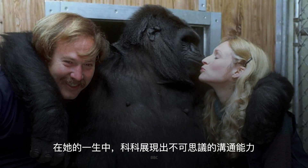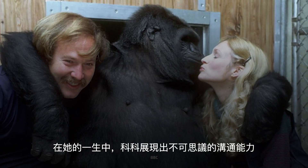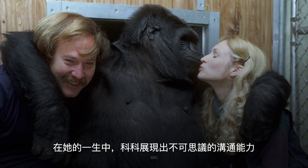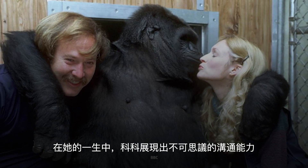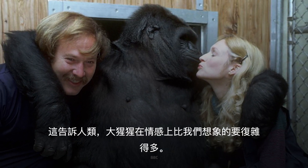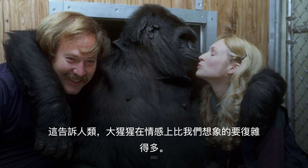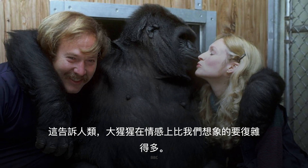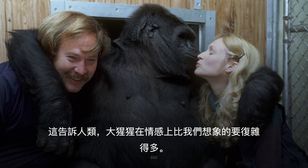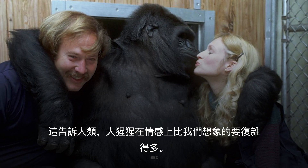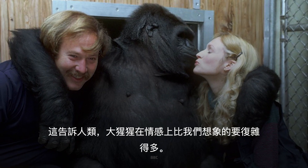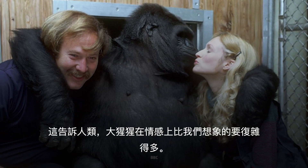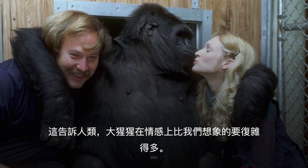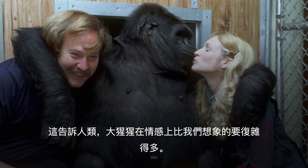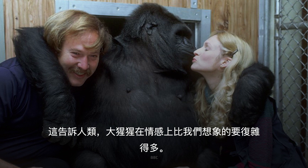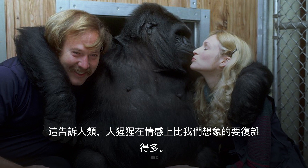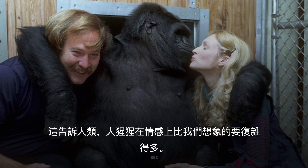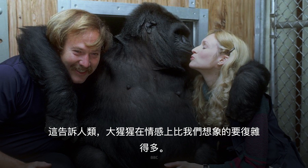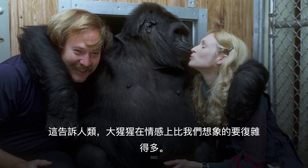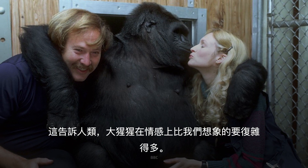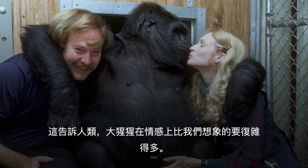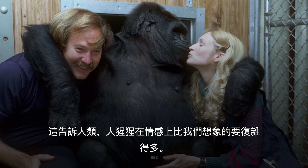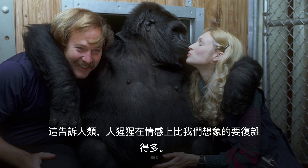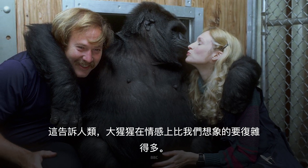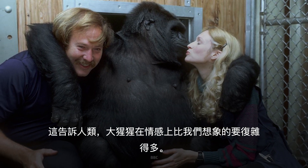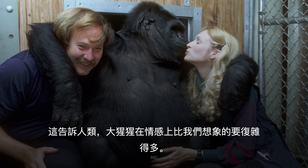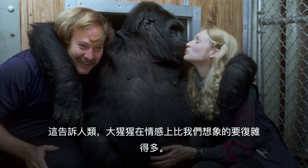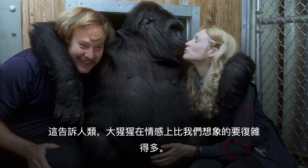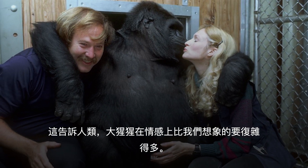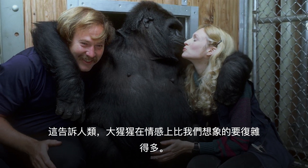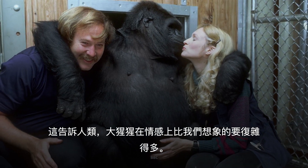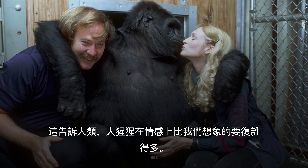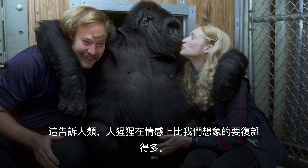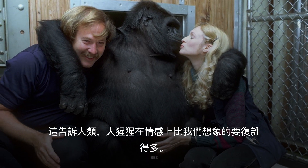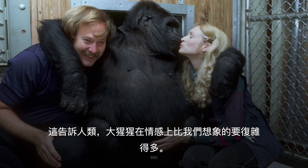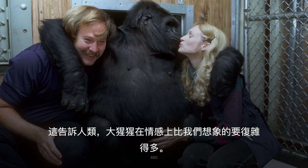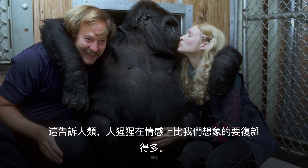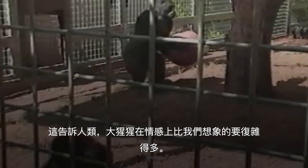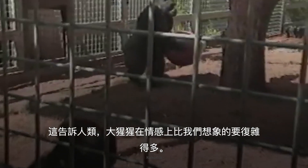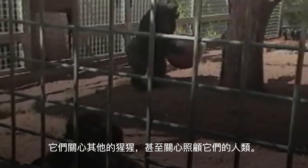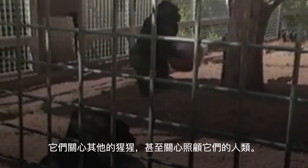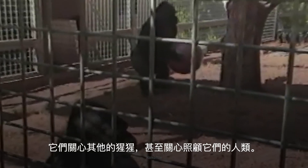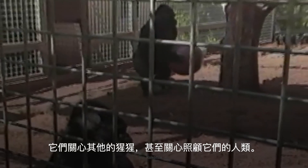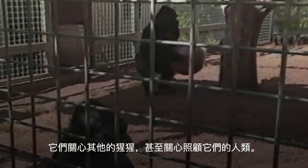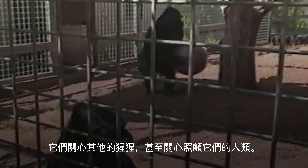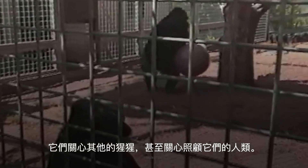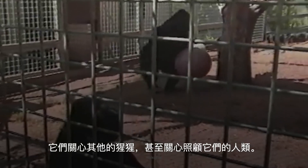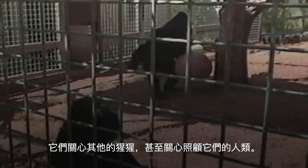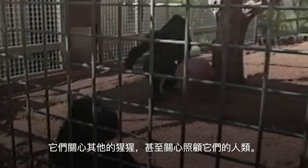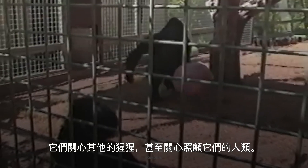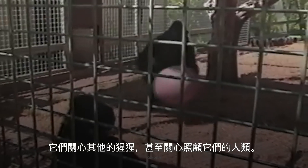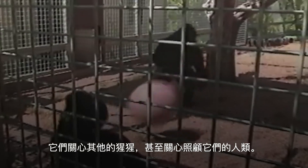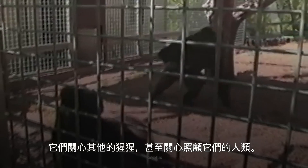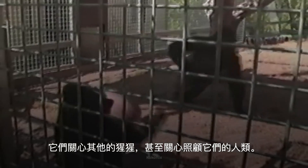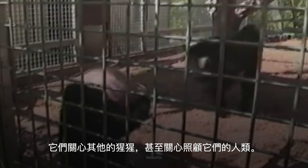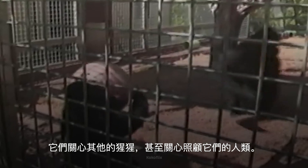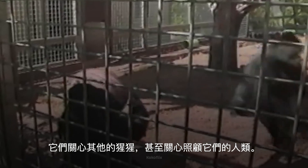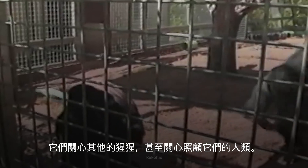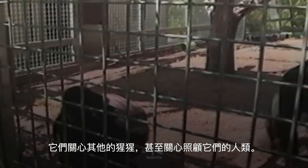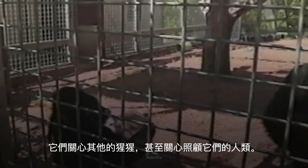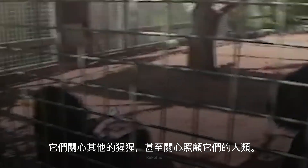taught humans that gorillas are much more emotionally complicated than we thought. That they care about the well-being of other gorillas, and even